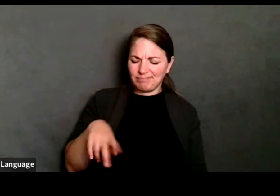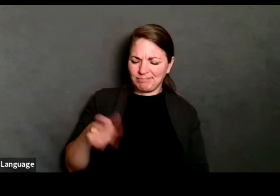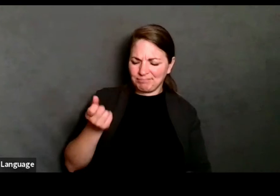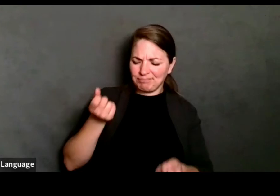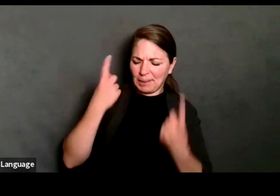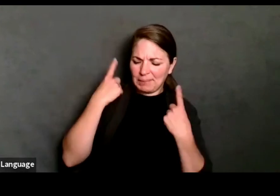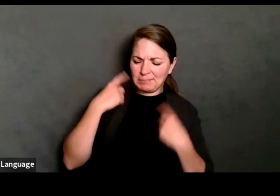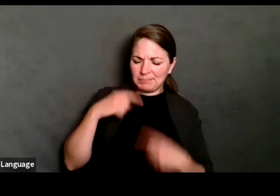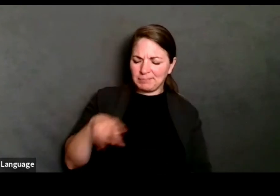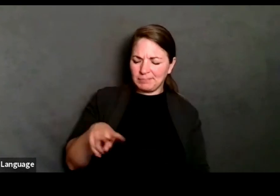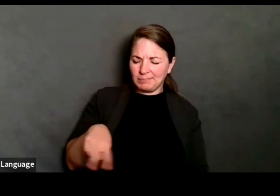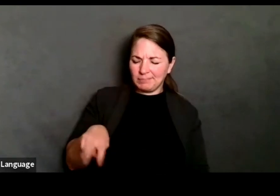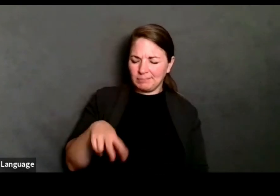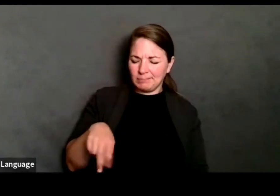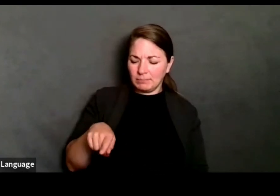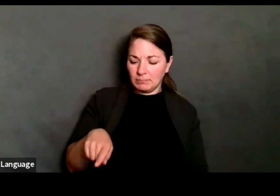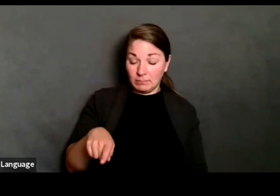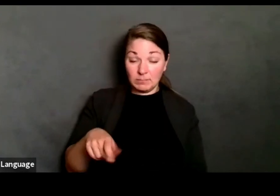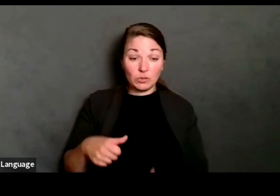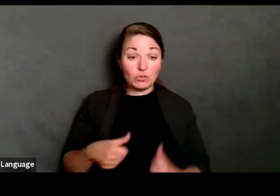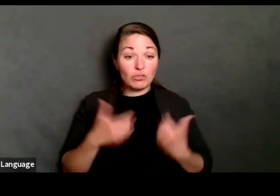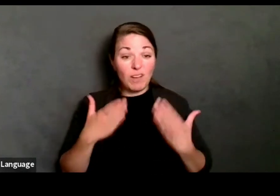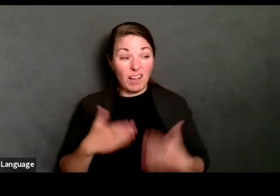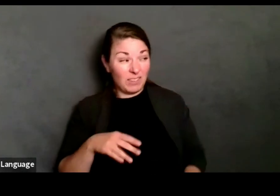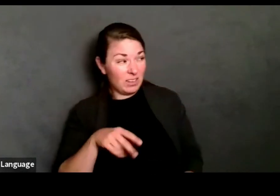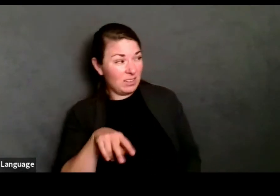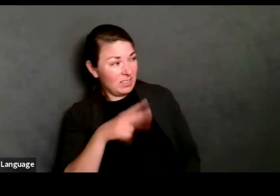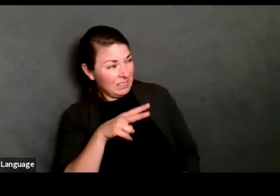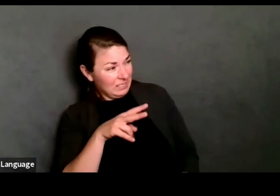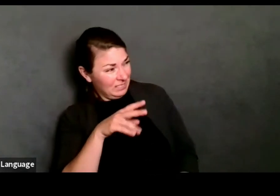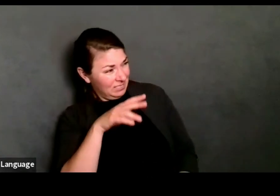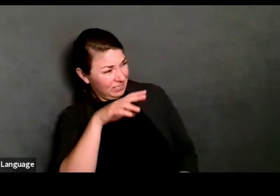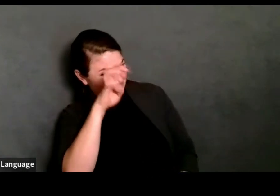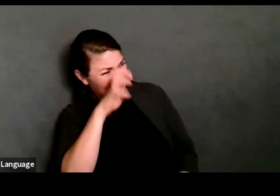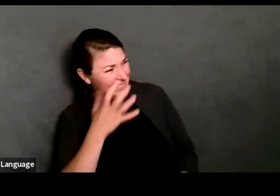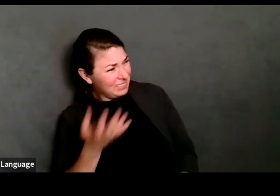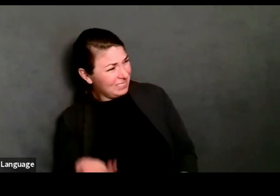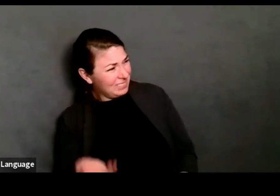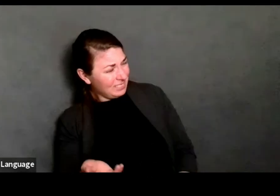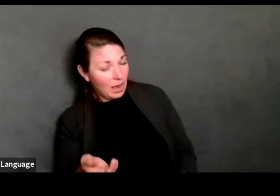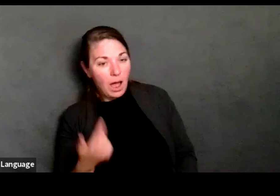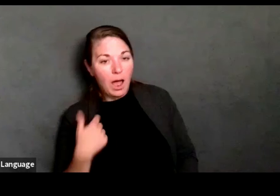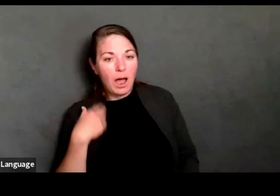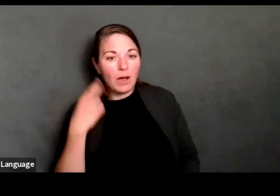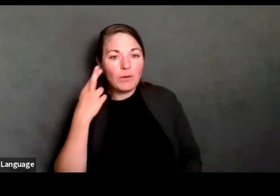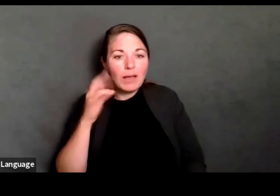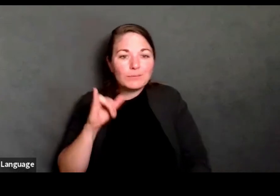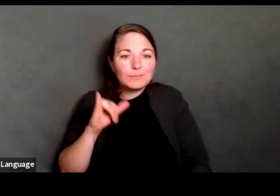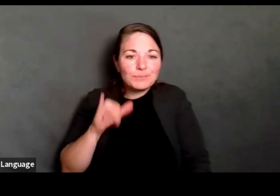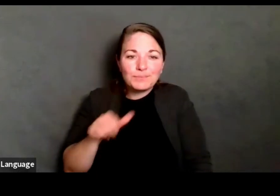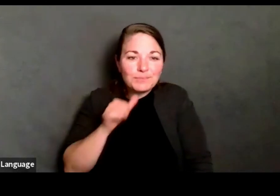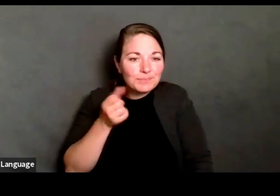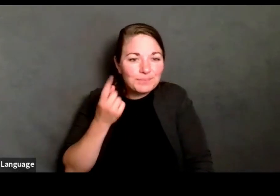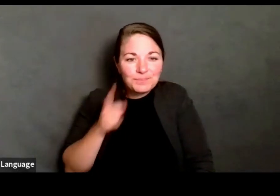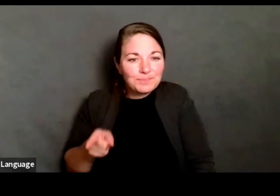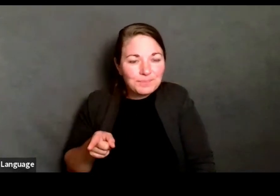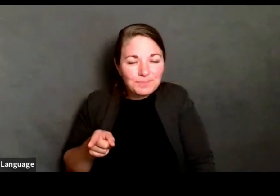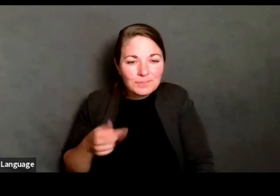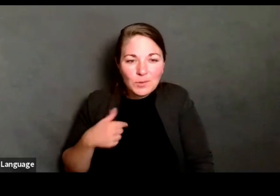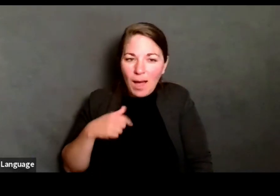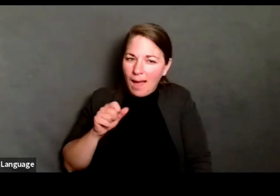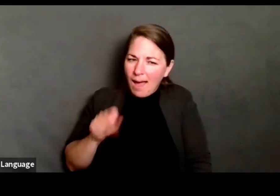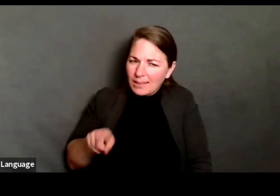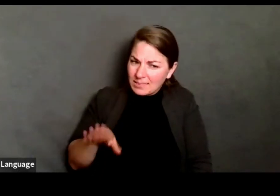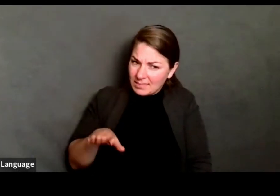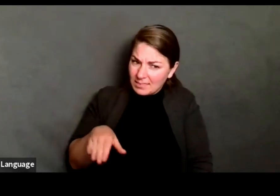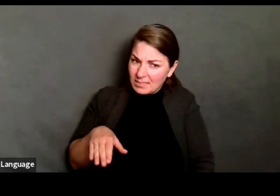survivor looked at me with a face full of question marks, and I realized that she didn't know what the words meant. So I just asked, "Are any of the